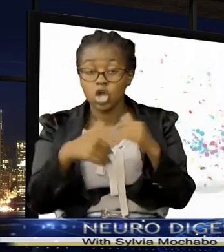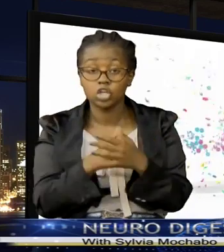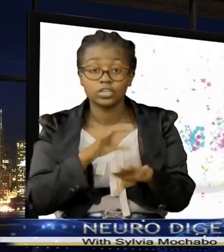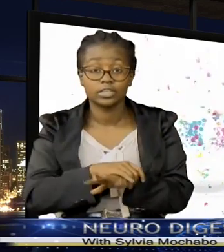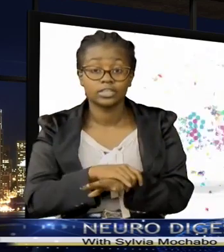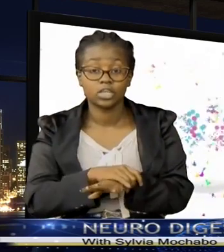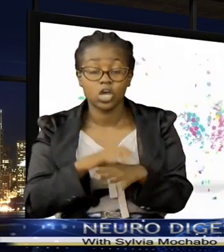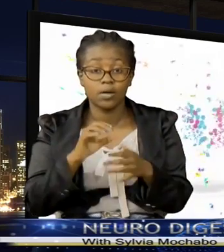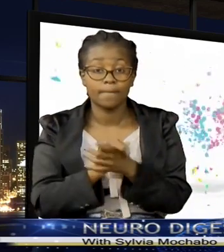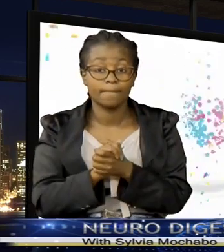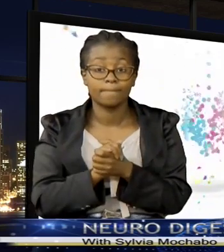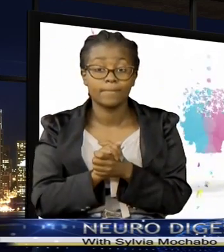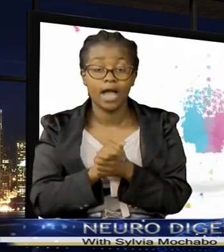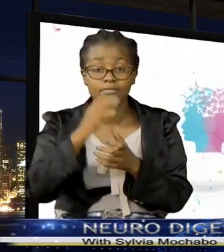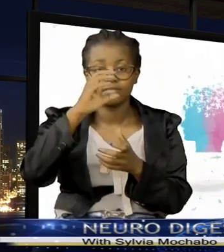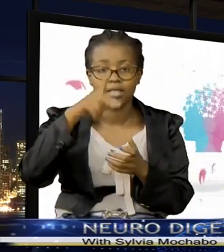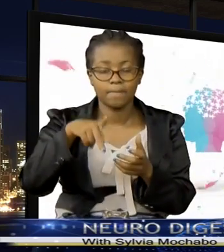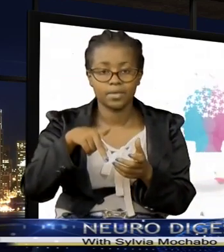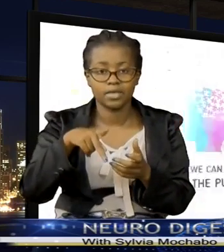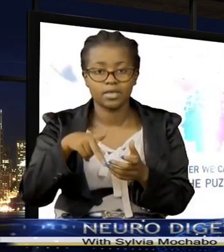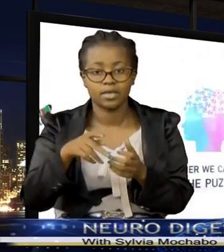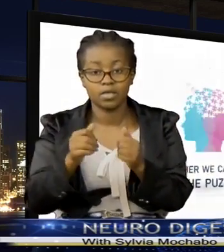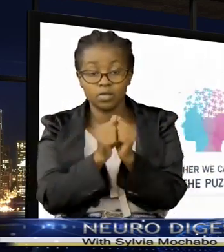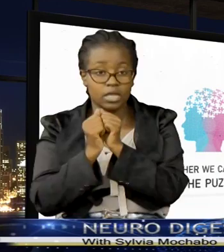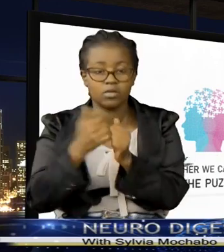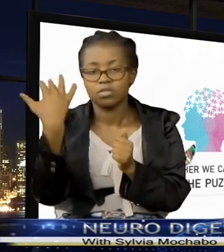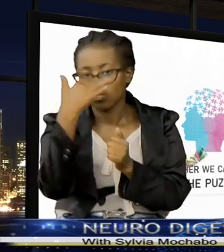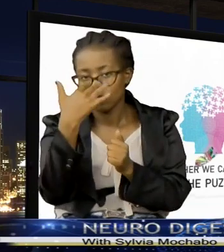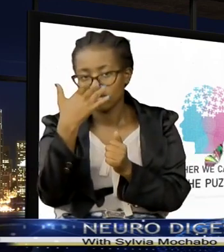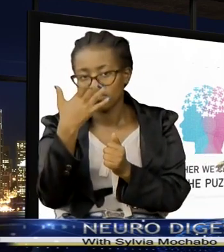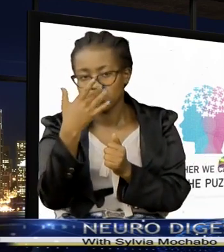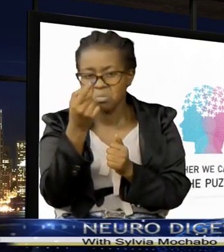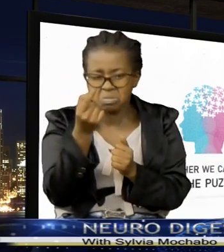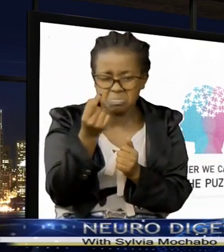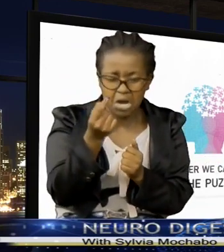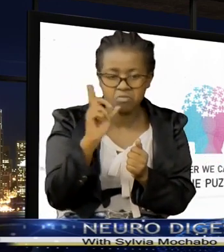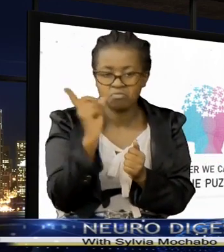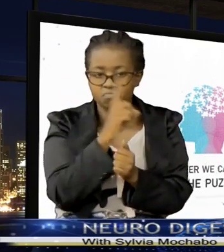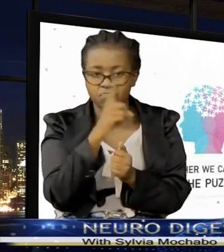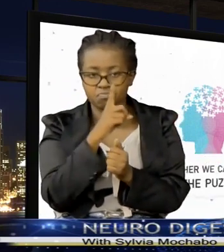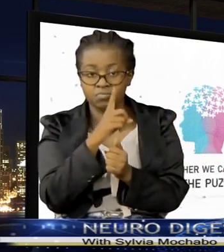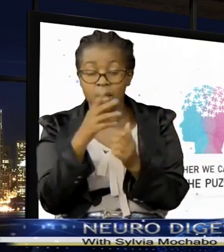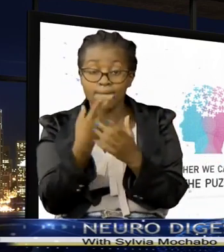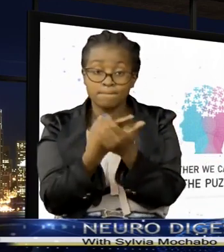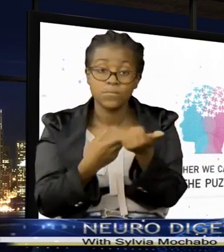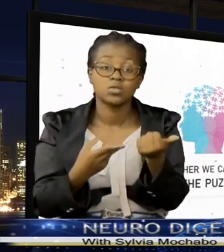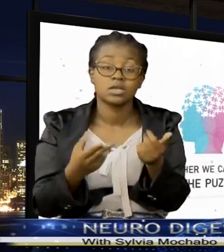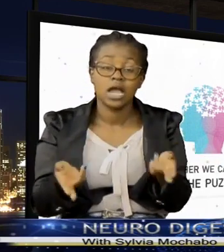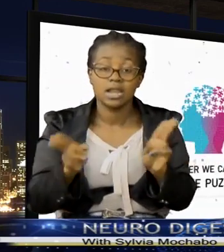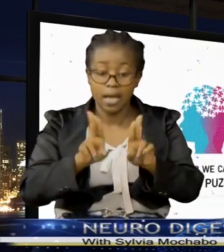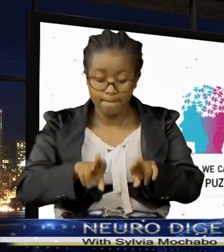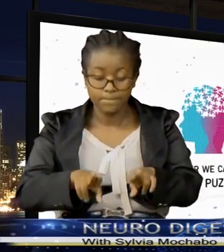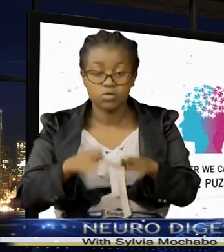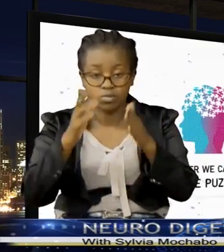find that they have cerebral palsy with autism, either mild or severe. Both of them can happen to the